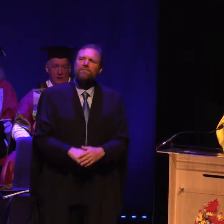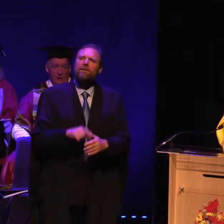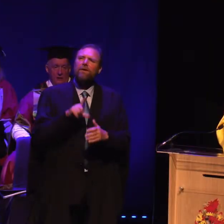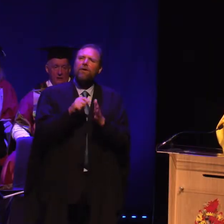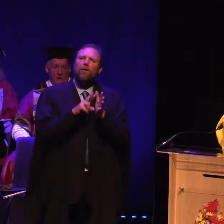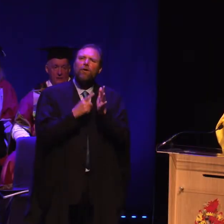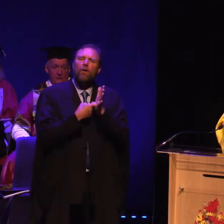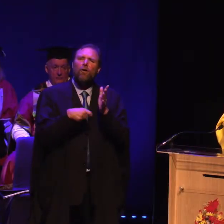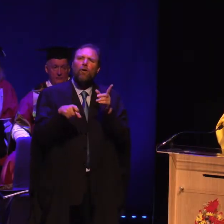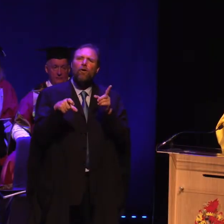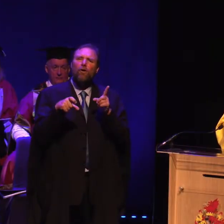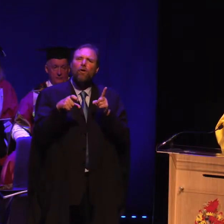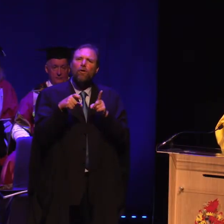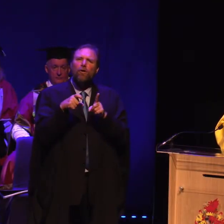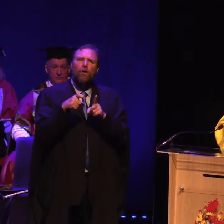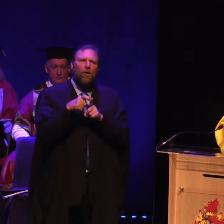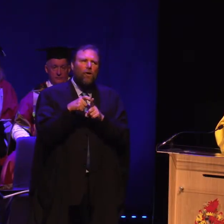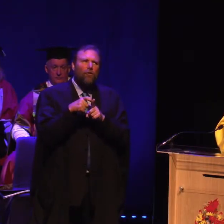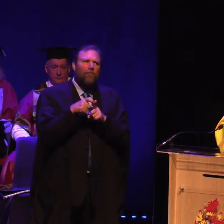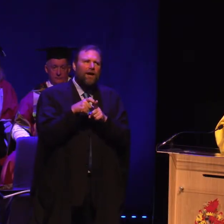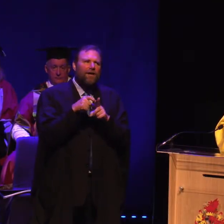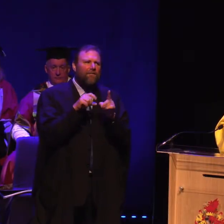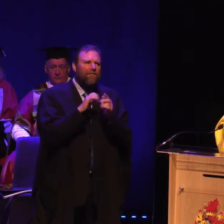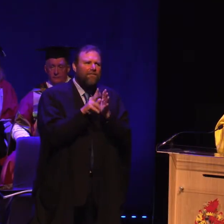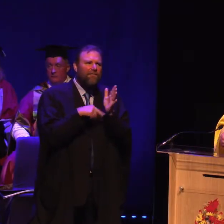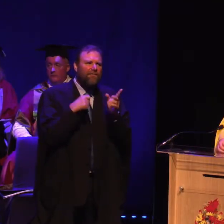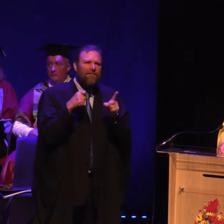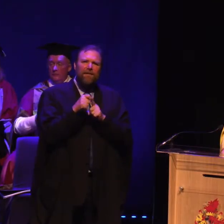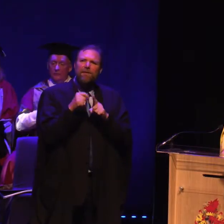Conrad Philip Pindaya Norton.